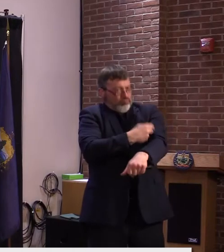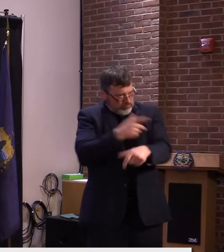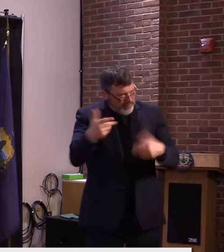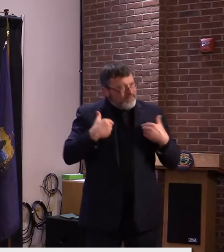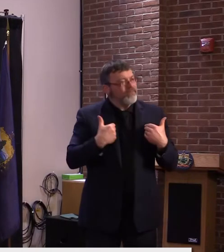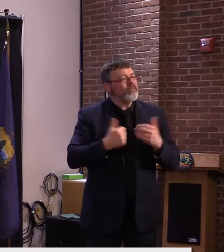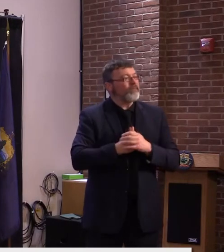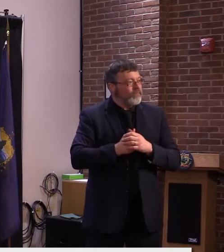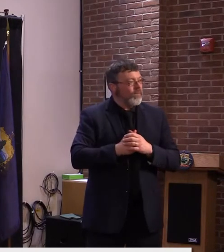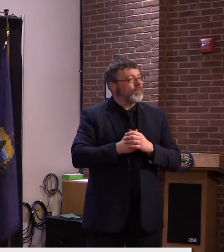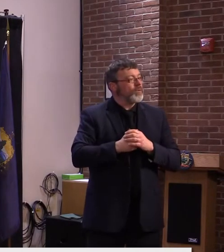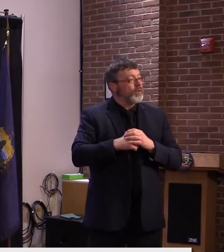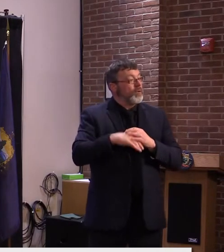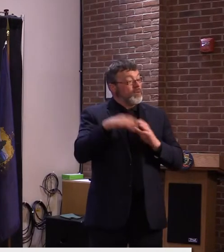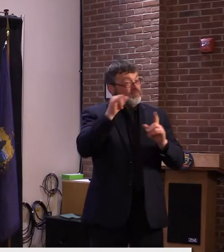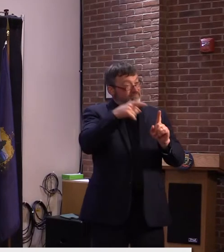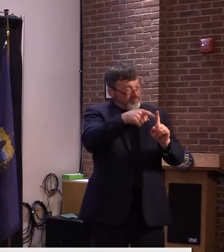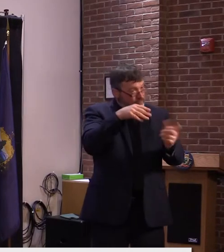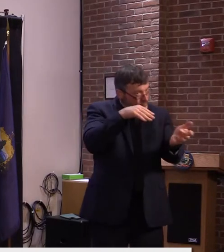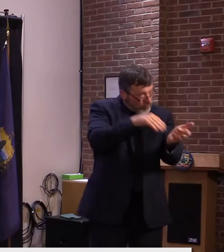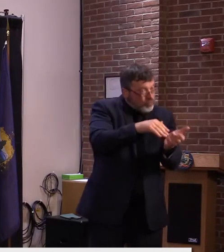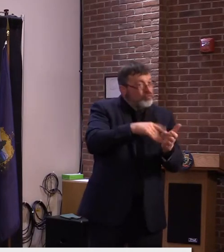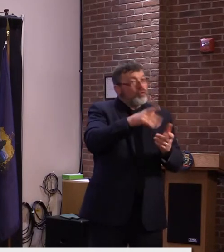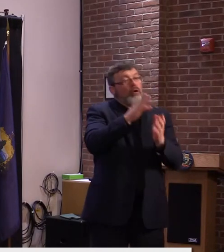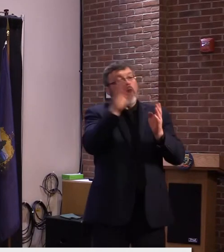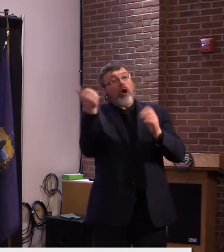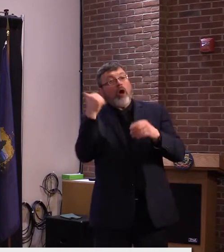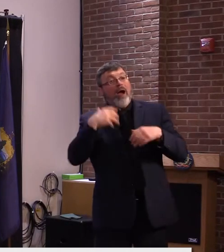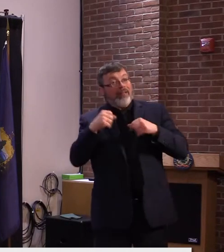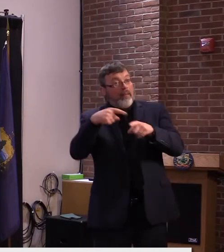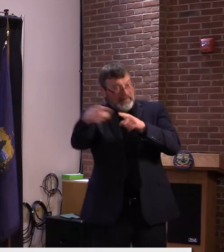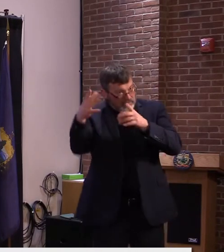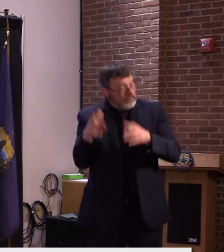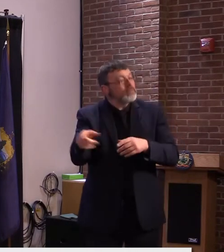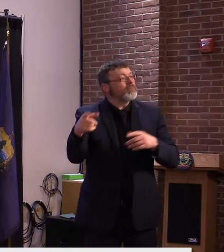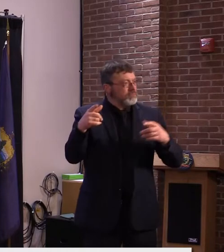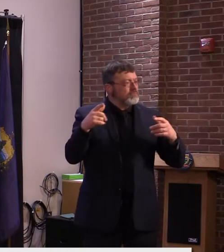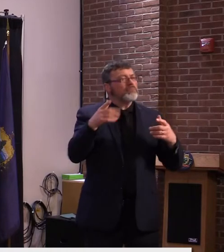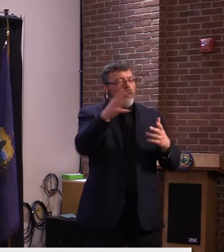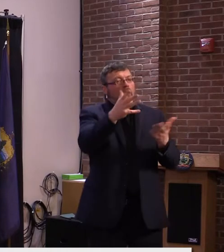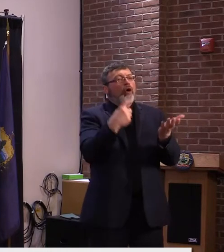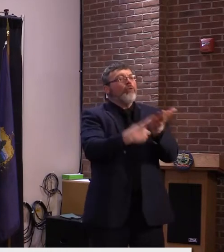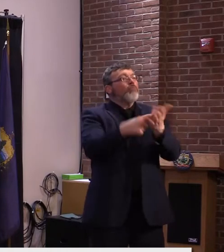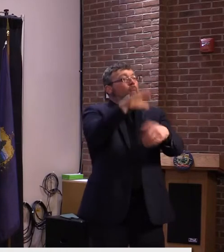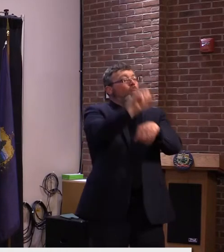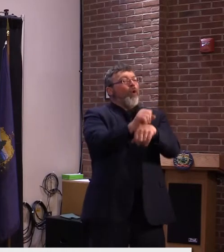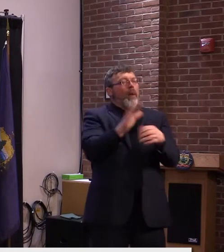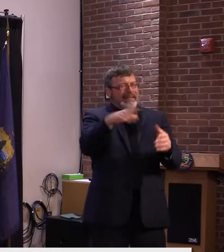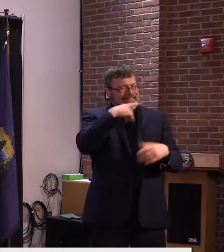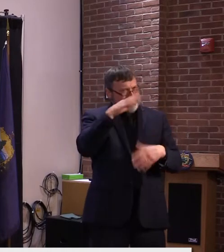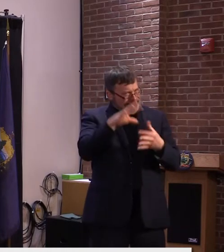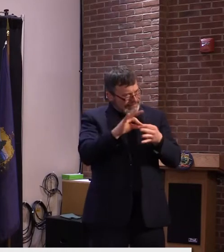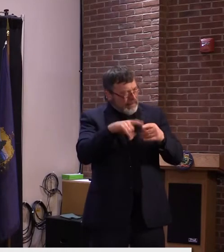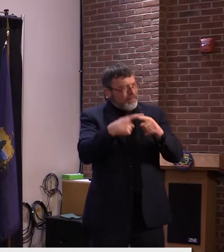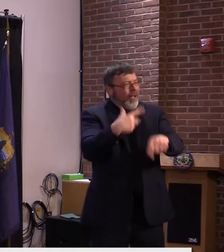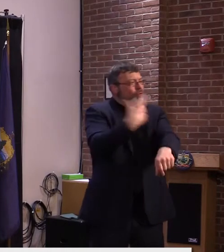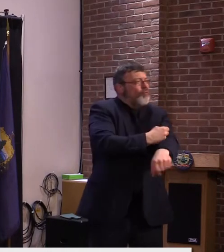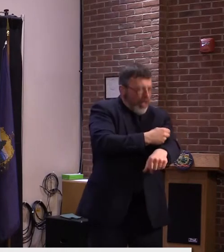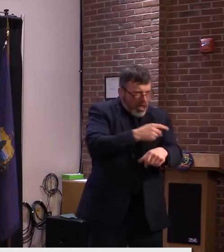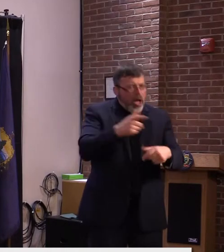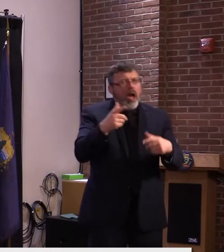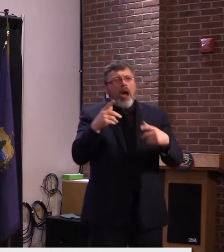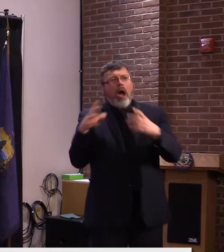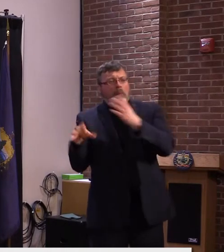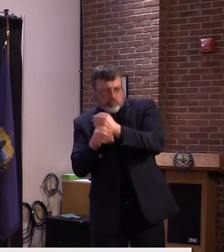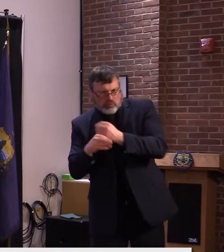Clinicians and healthcare providers can also help by talking about getting vaccinated and boosted as part of